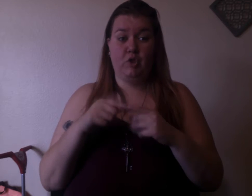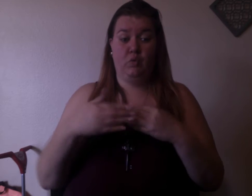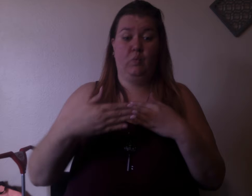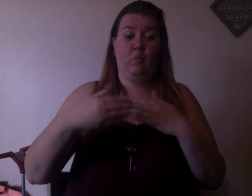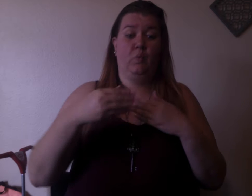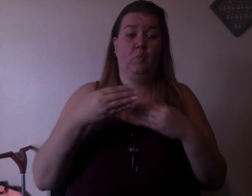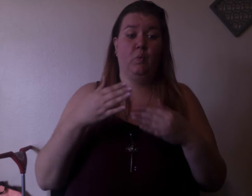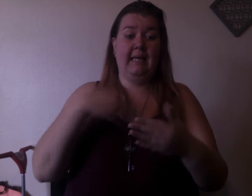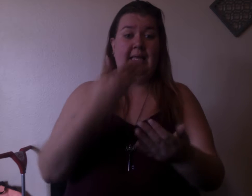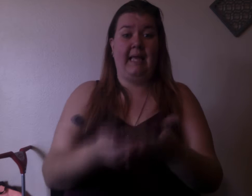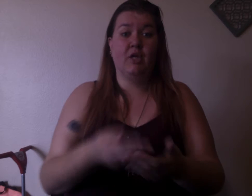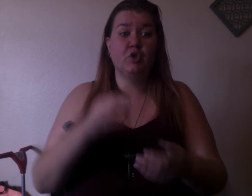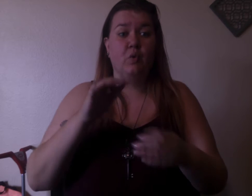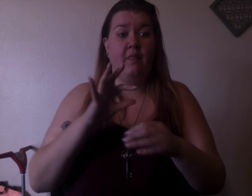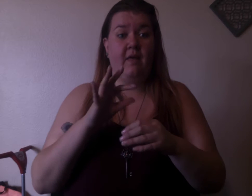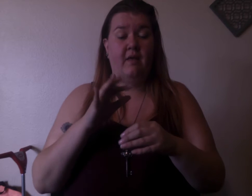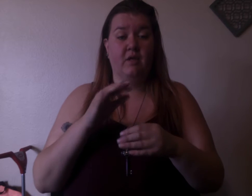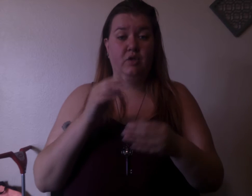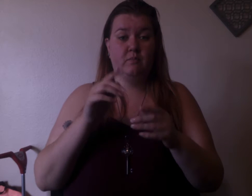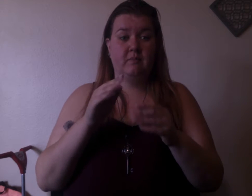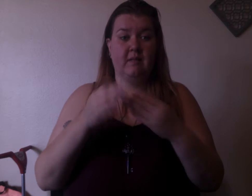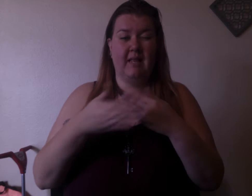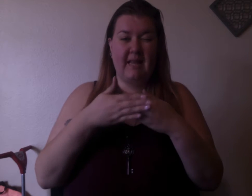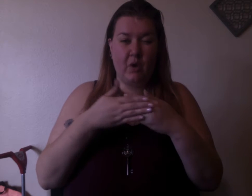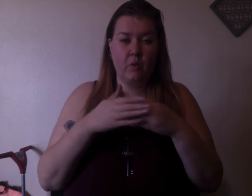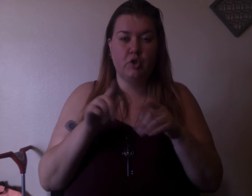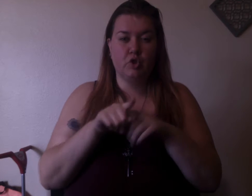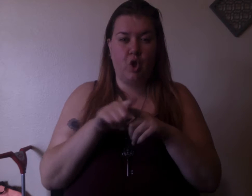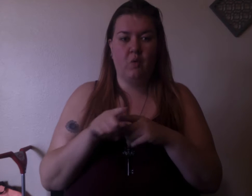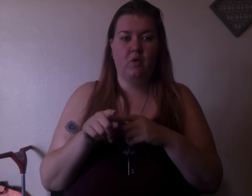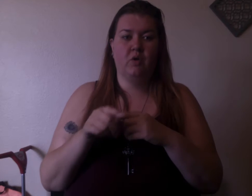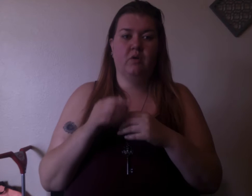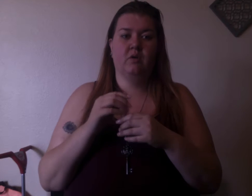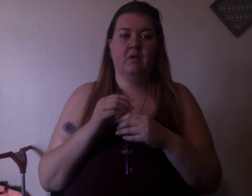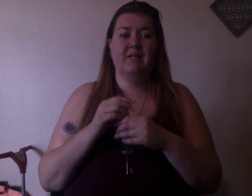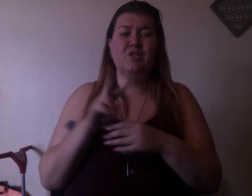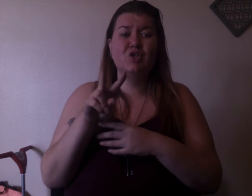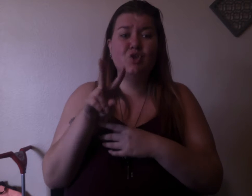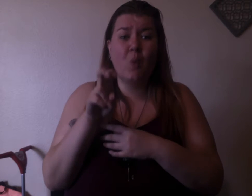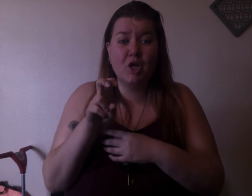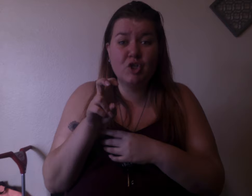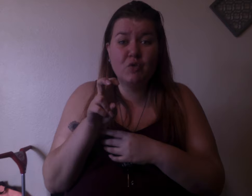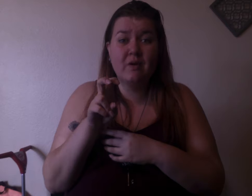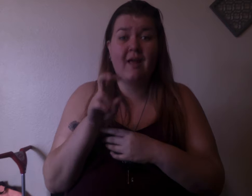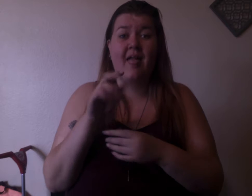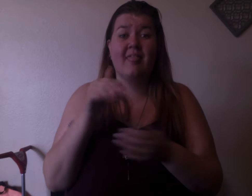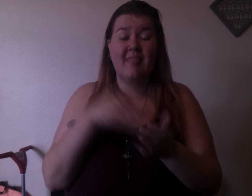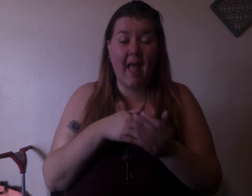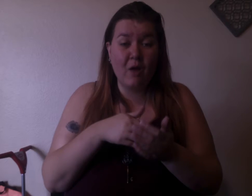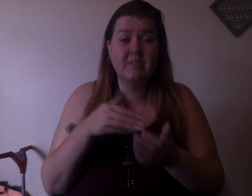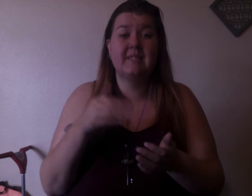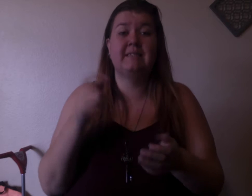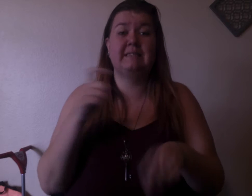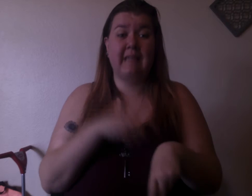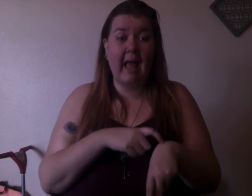star, which is 4.2 light years away, it's 200,000 times, and once again, unimaginable.